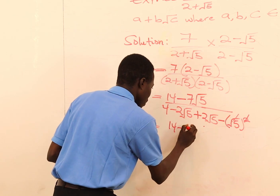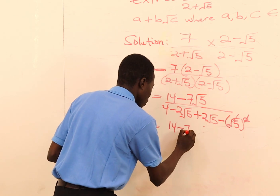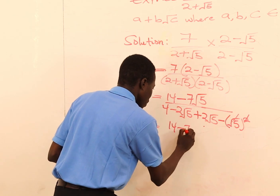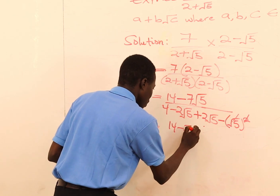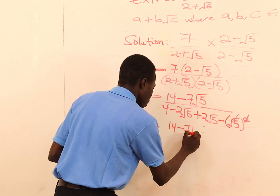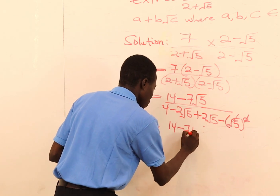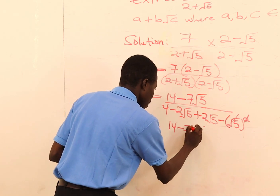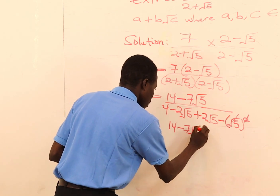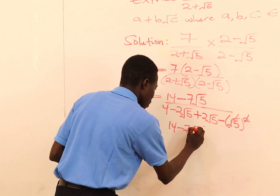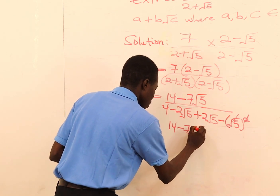Yes,